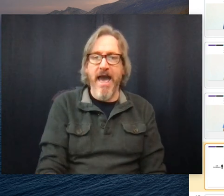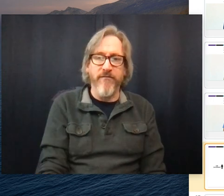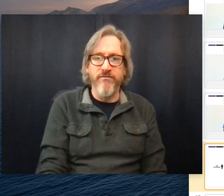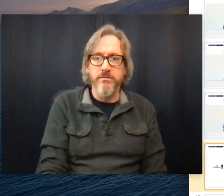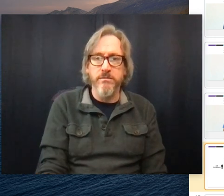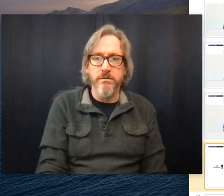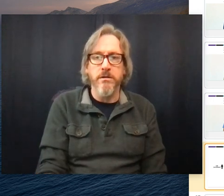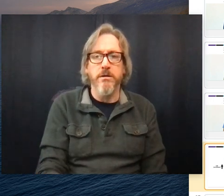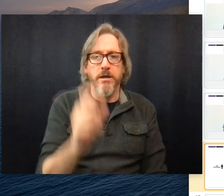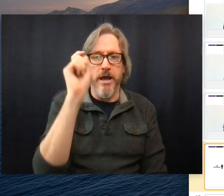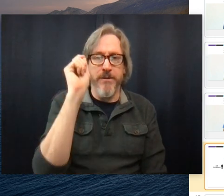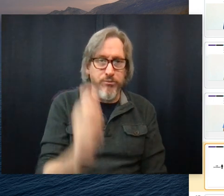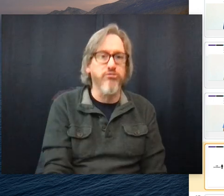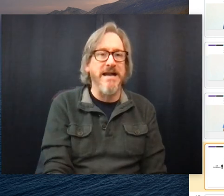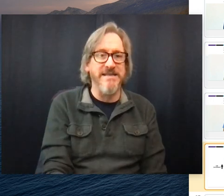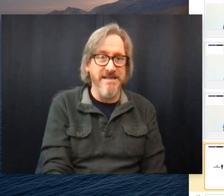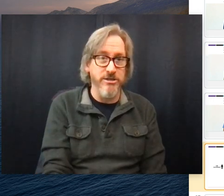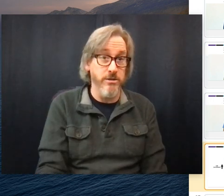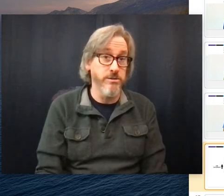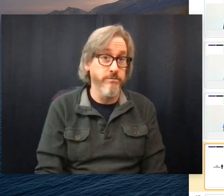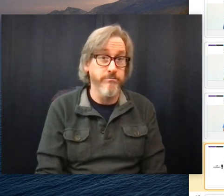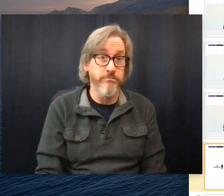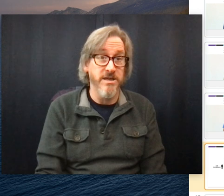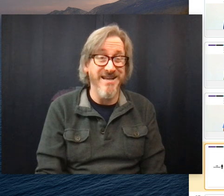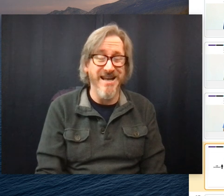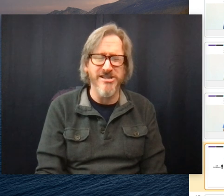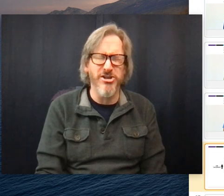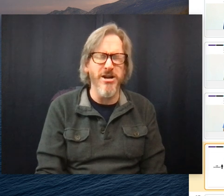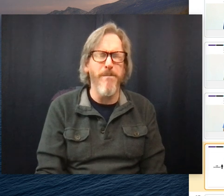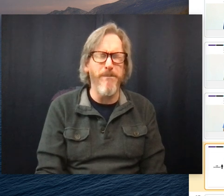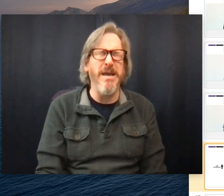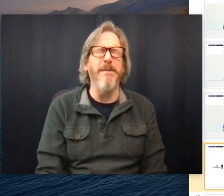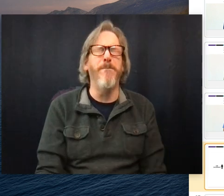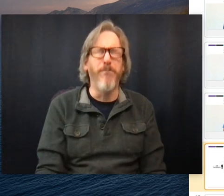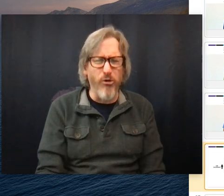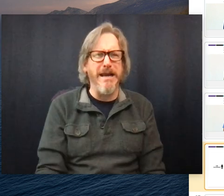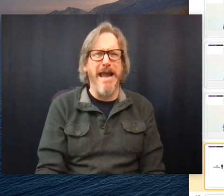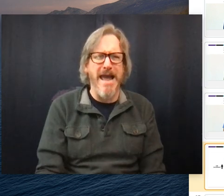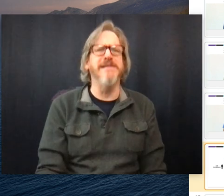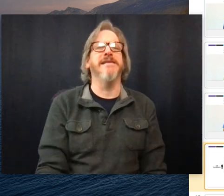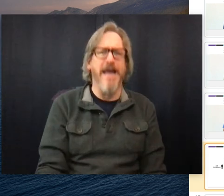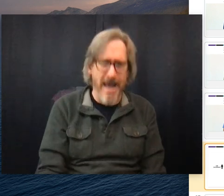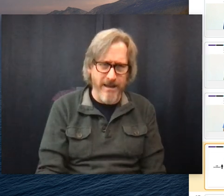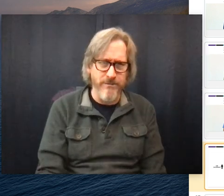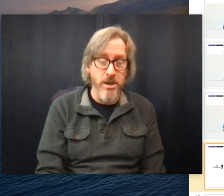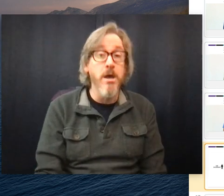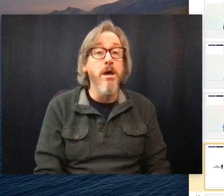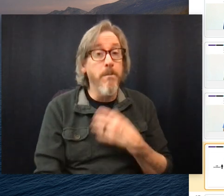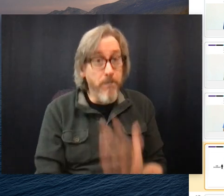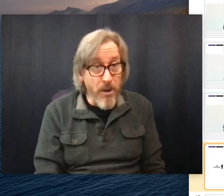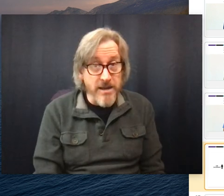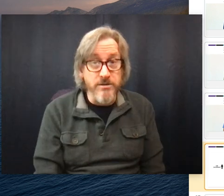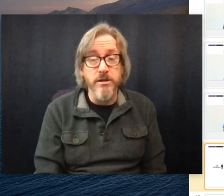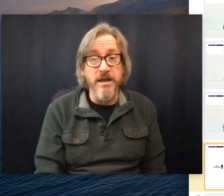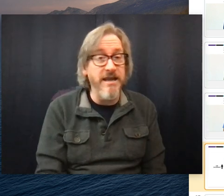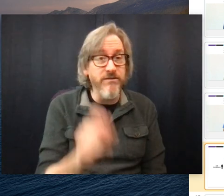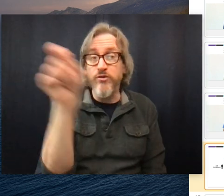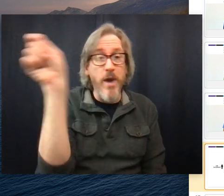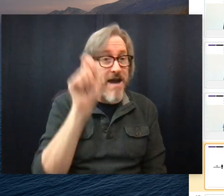E, F, and practice each of those. It's gonna be boring as heck.